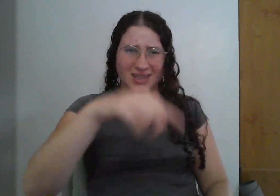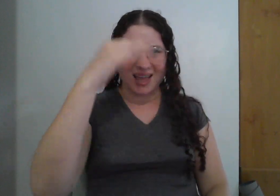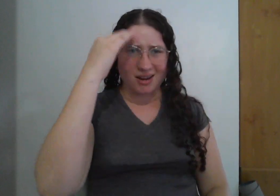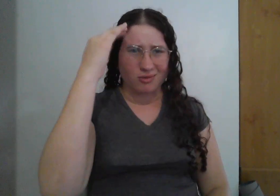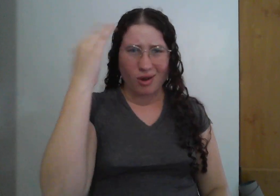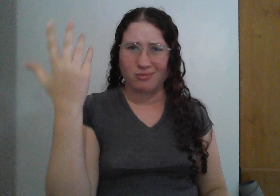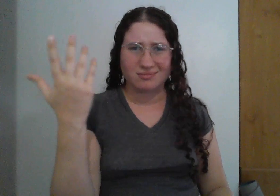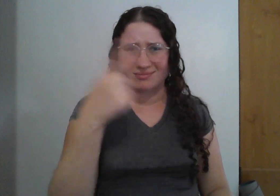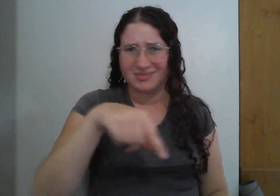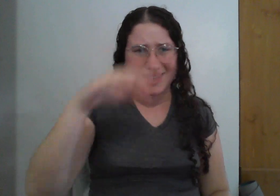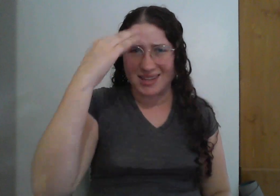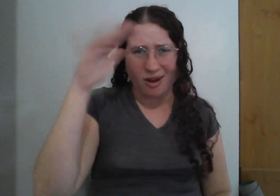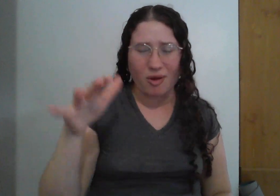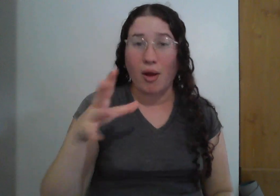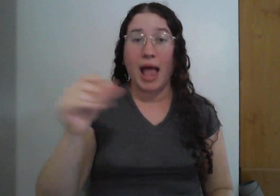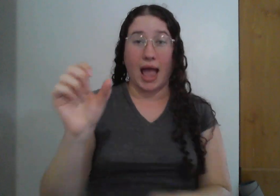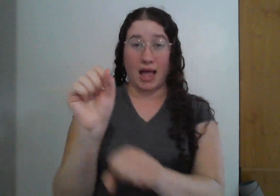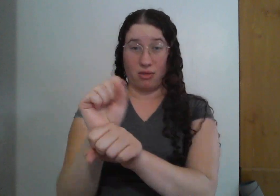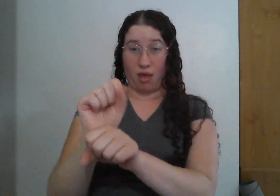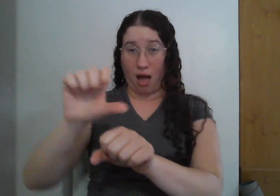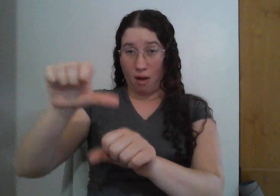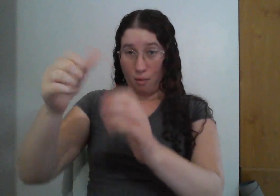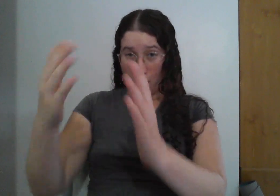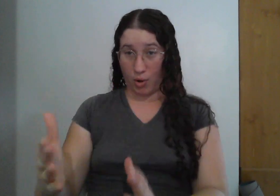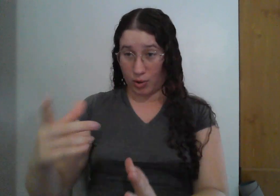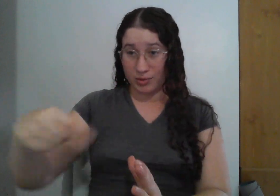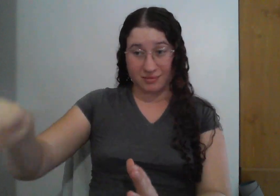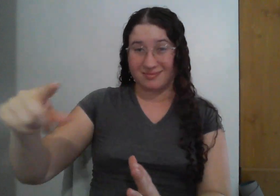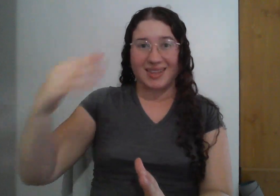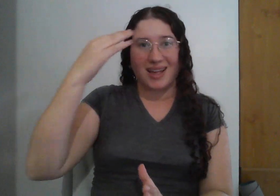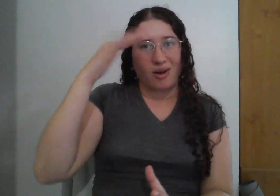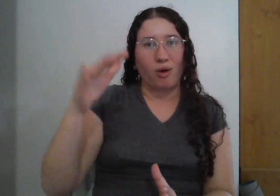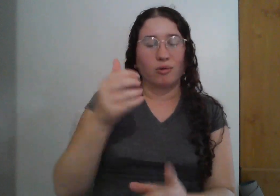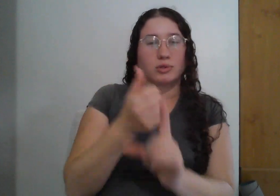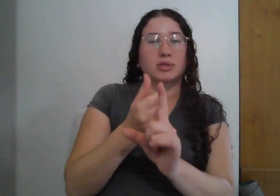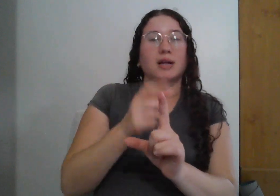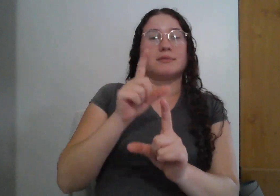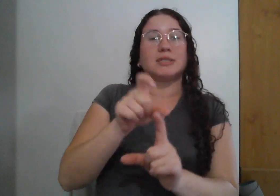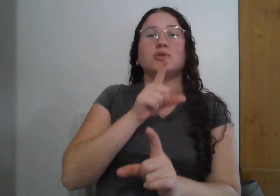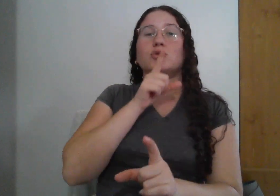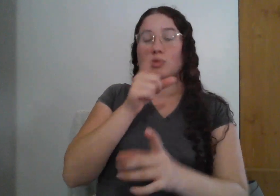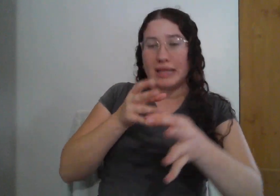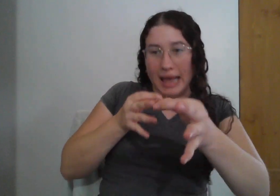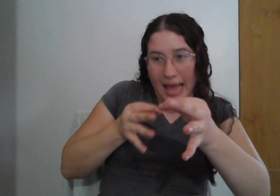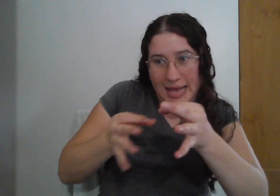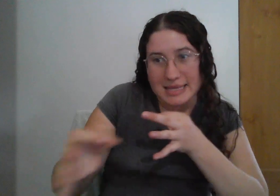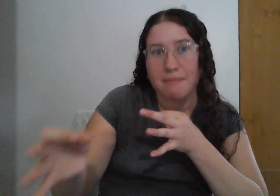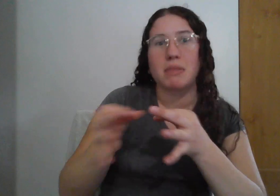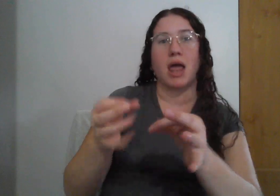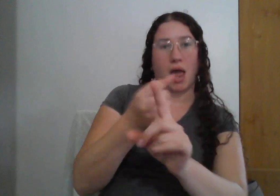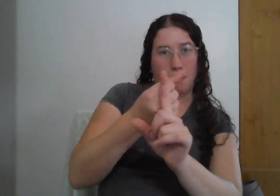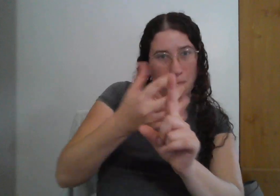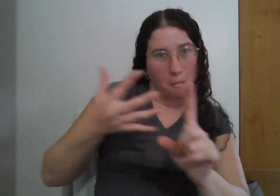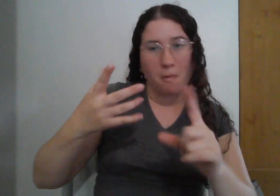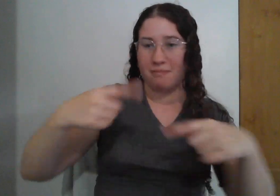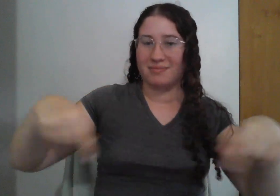coworkers, can read your mind. You have to explicitly state what you need. Communicating what works for us